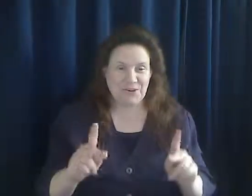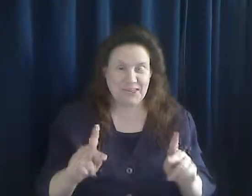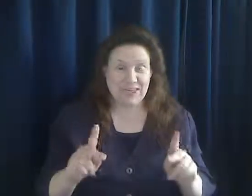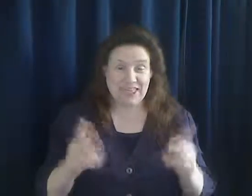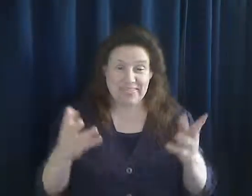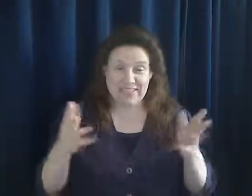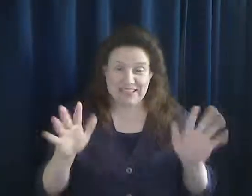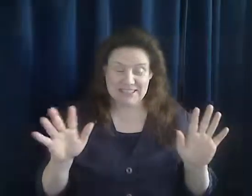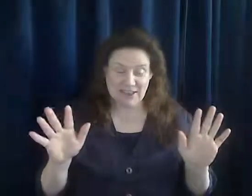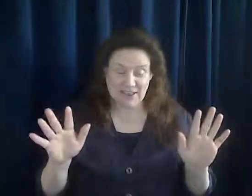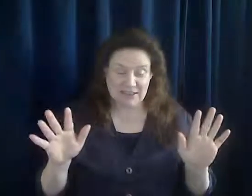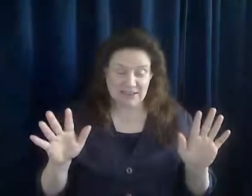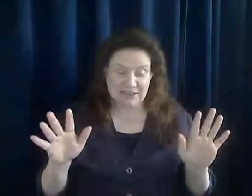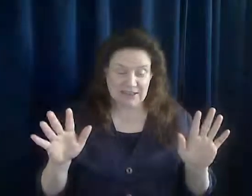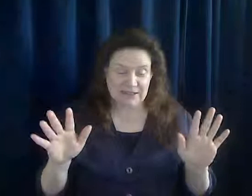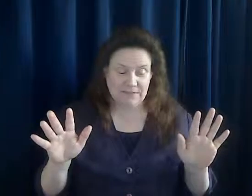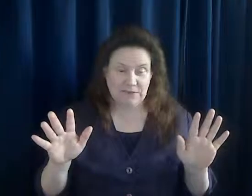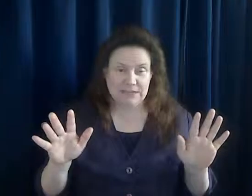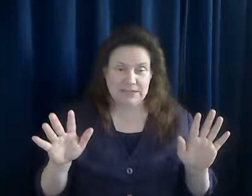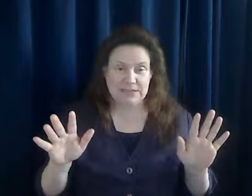Okay, that's all for lesson